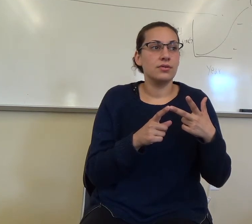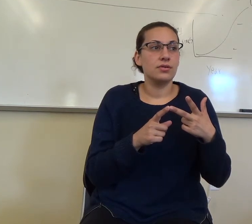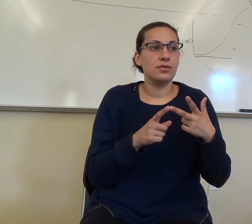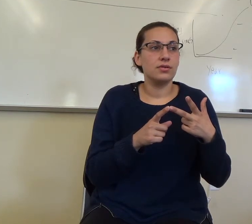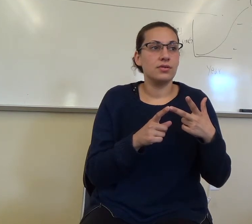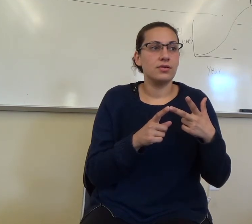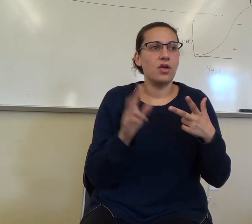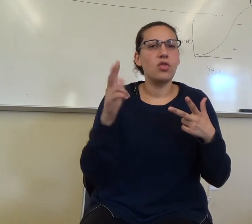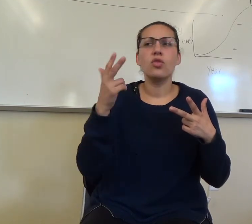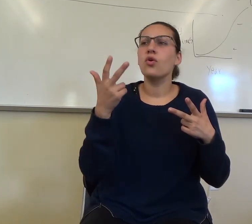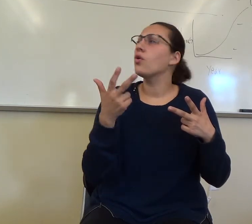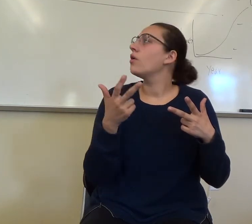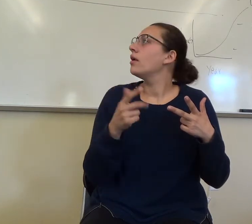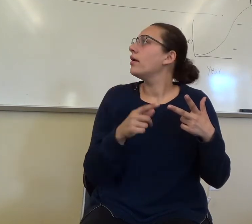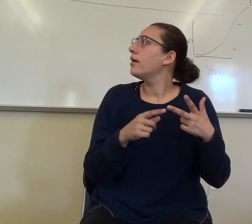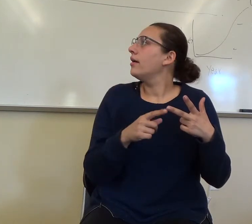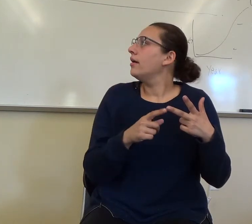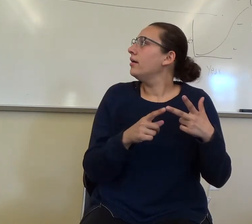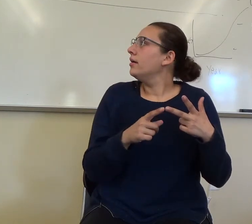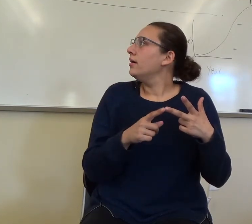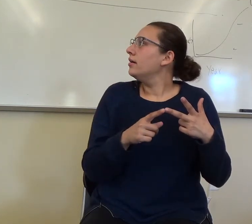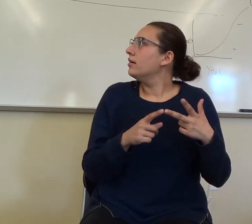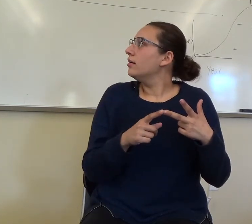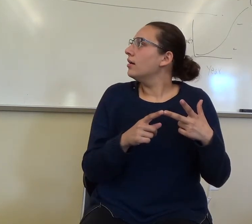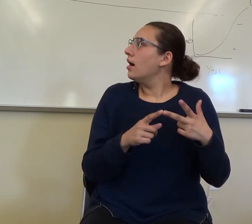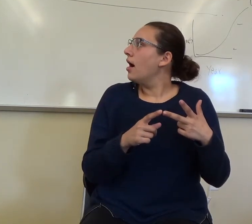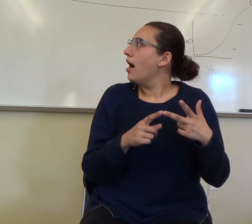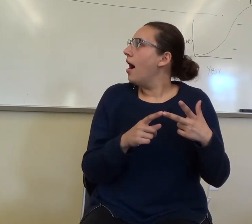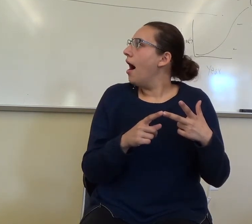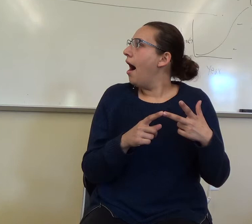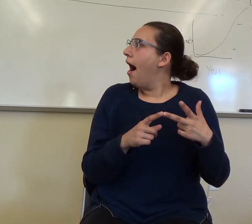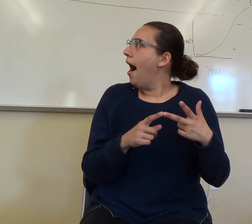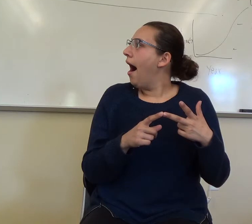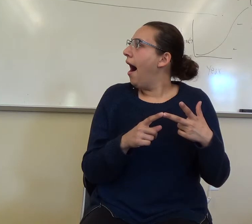What's the third example? Does it give us the name of another snake?